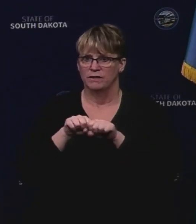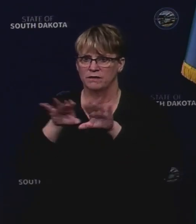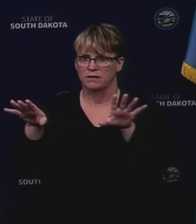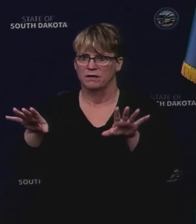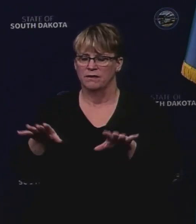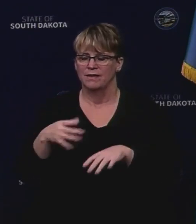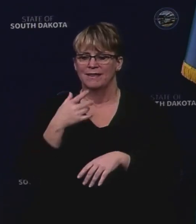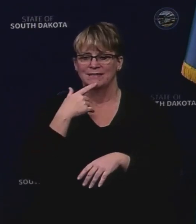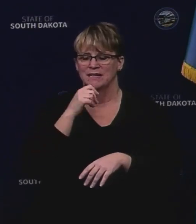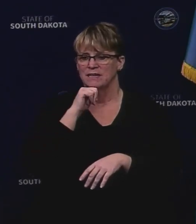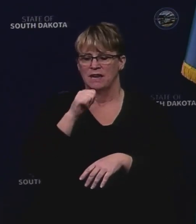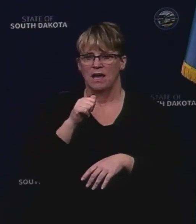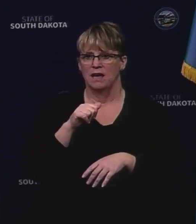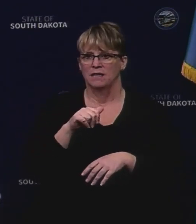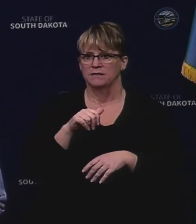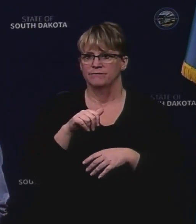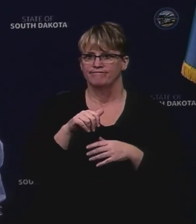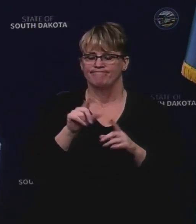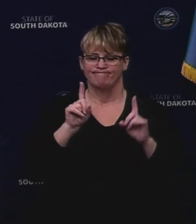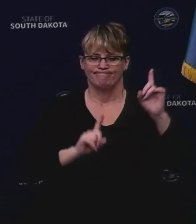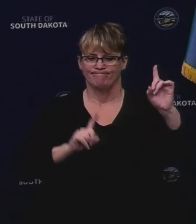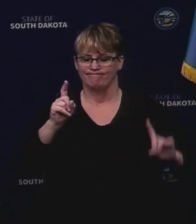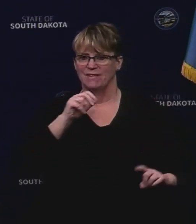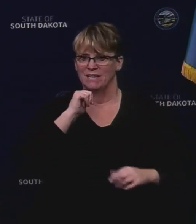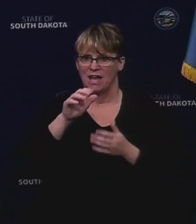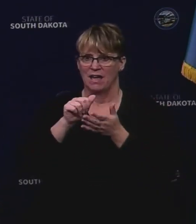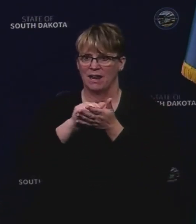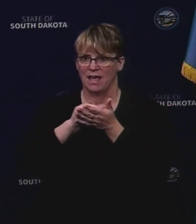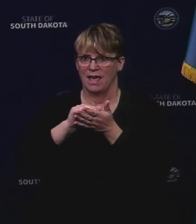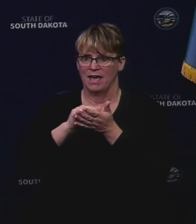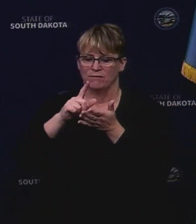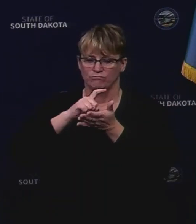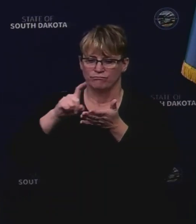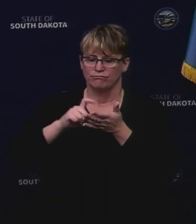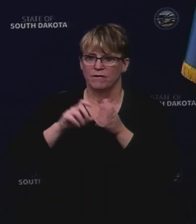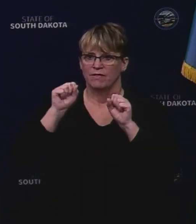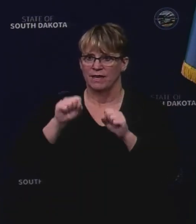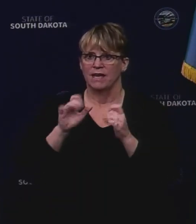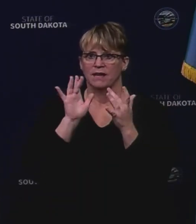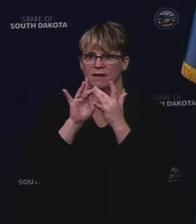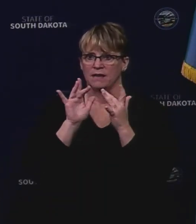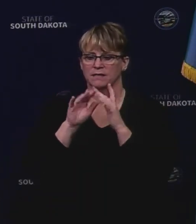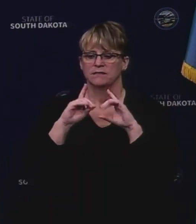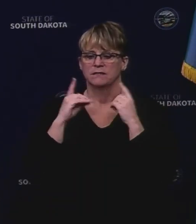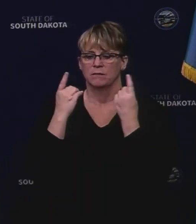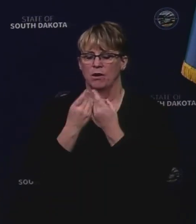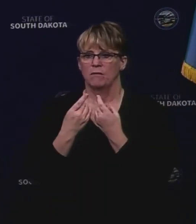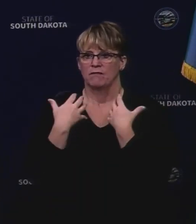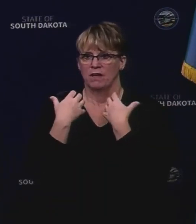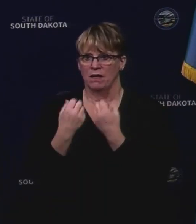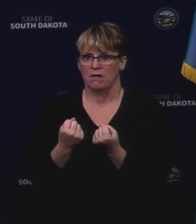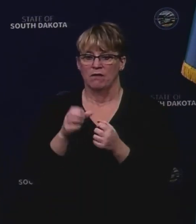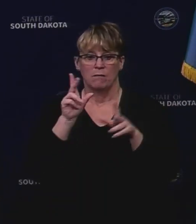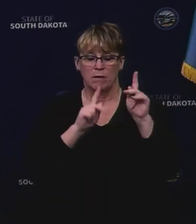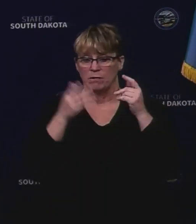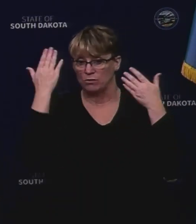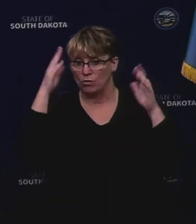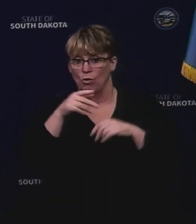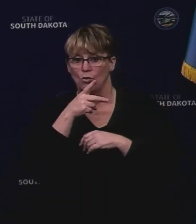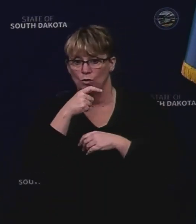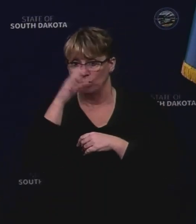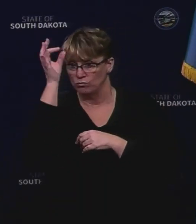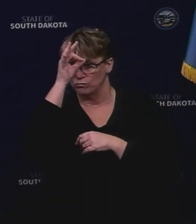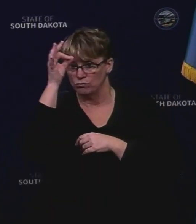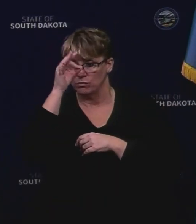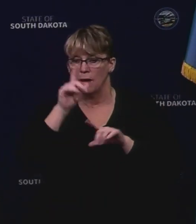social distancing, not hand washing, that type of thing, that they could contact the Department of Health, remain anonymous, and that the Department of